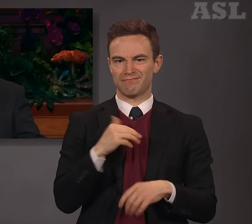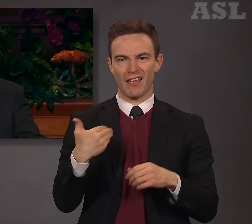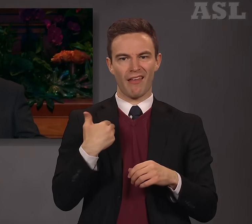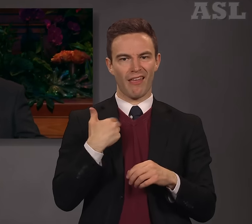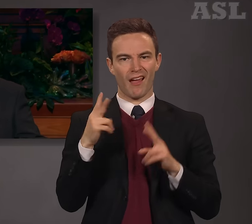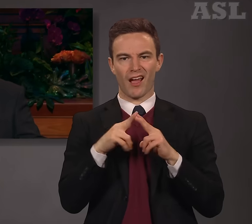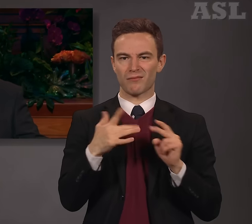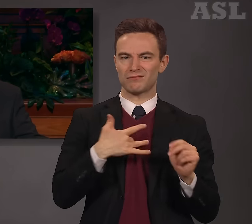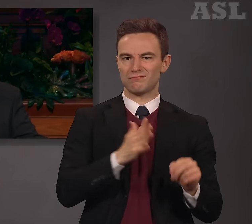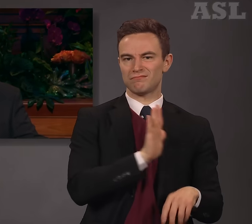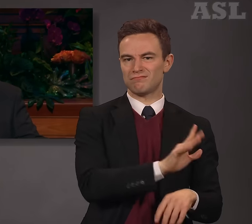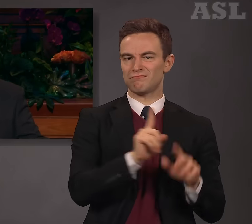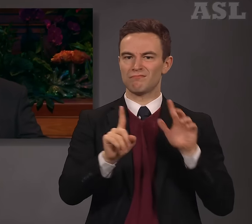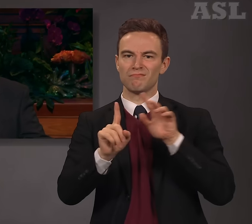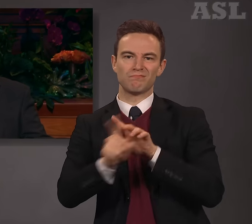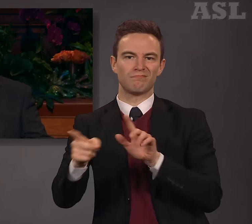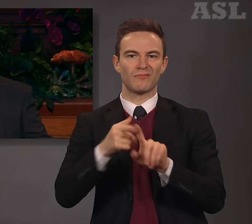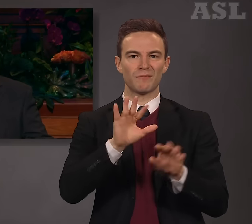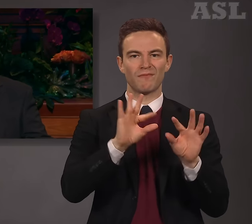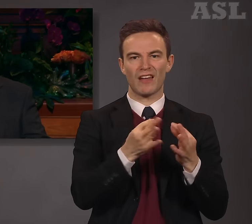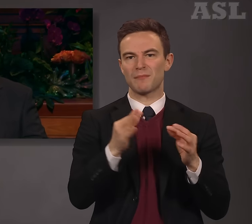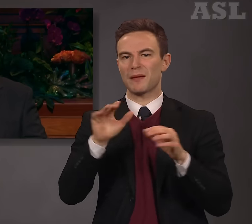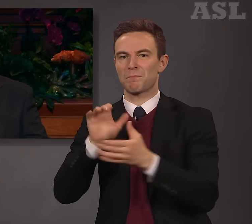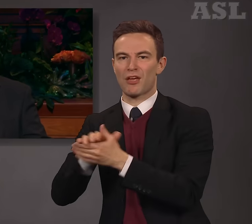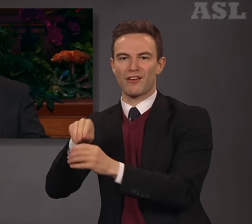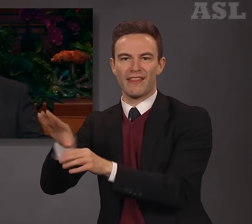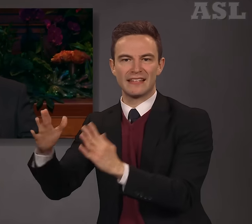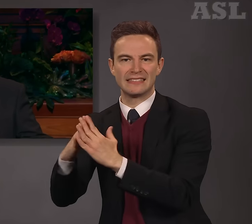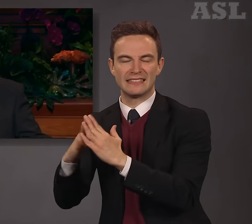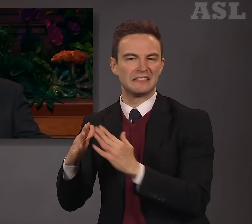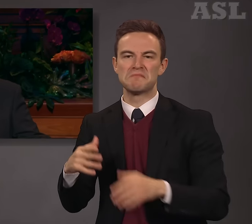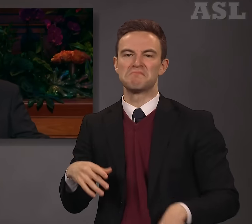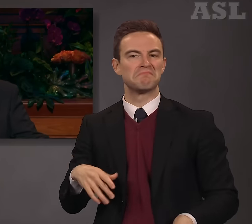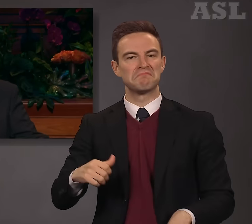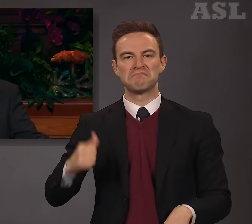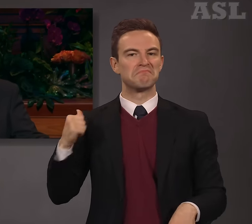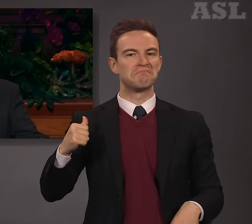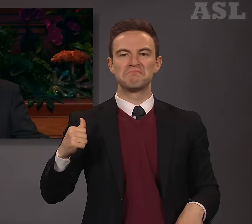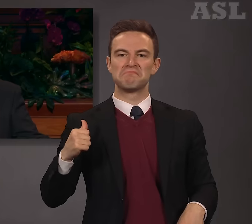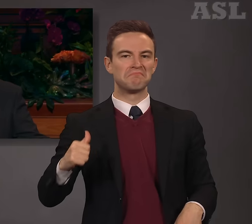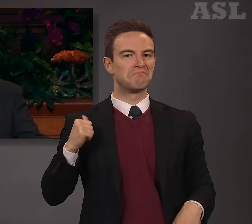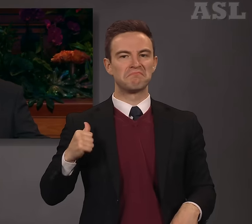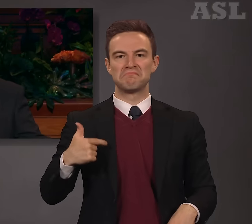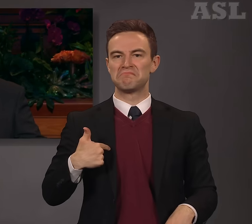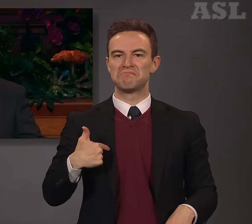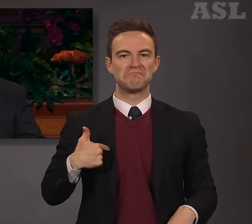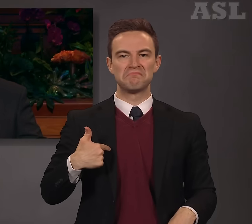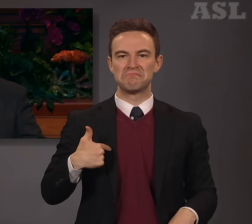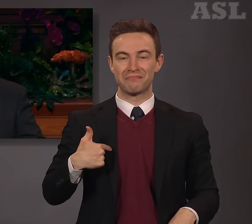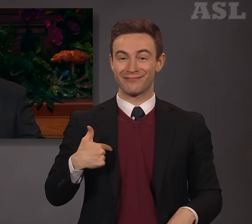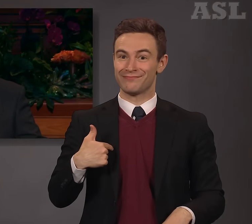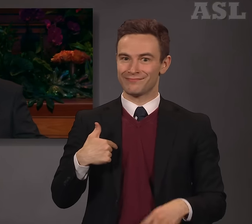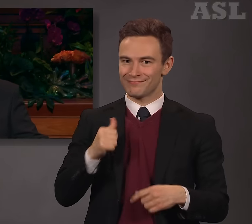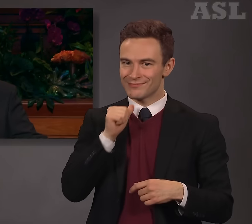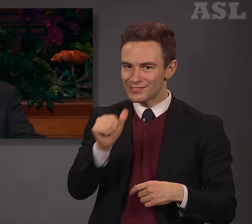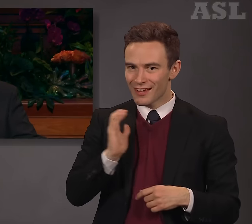been running away from their families to get married secretly in that town, which of course was not our